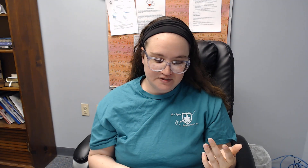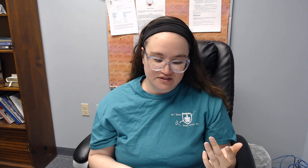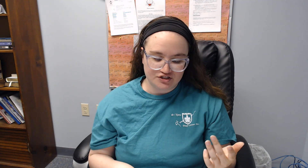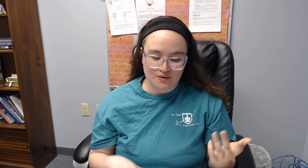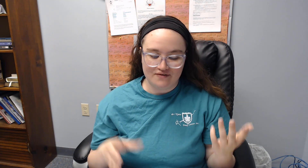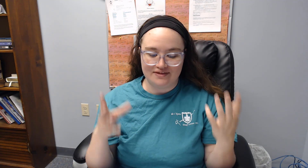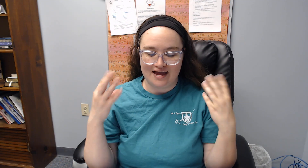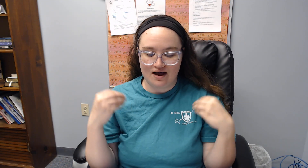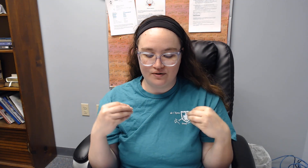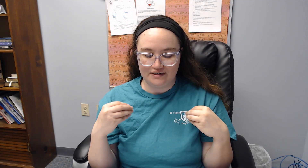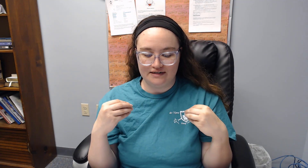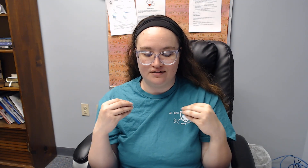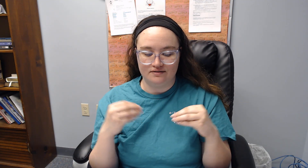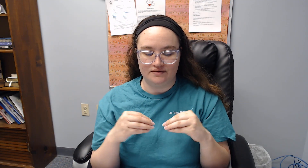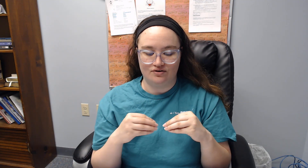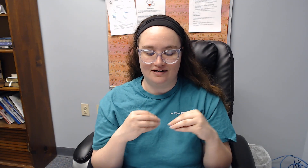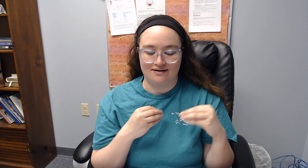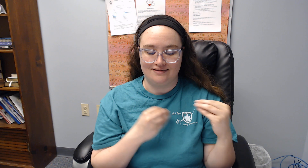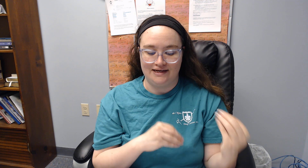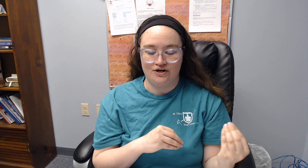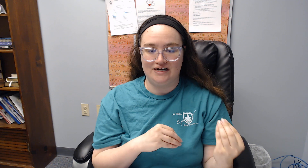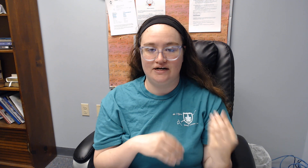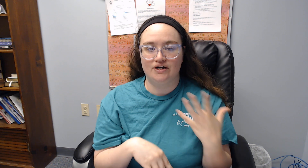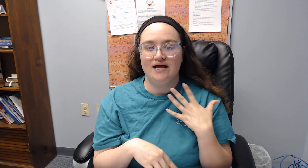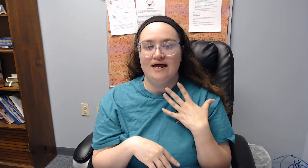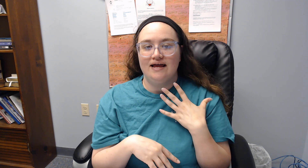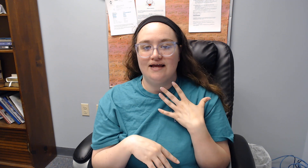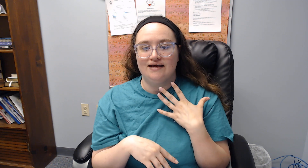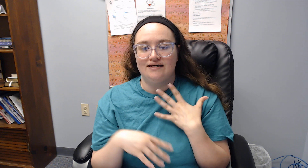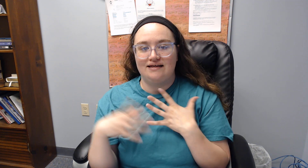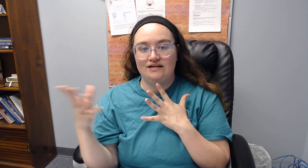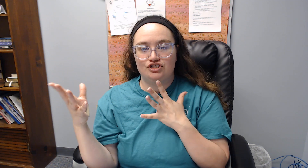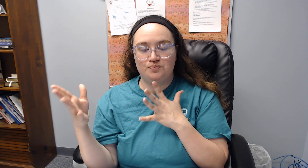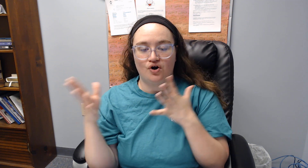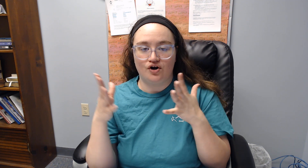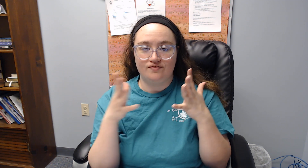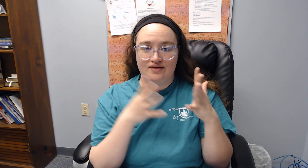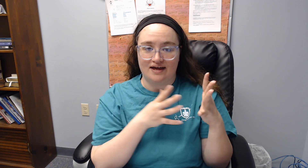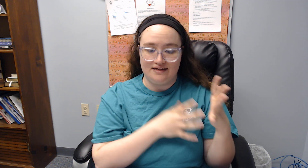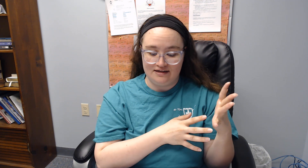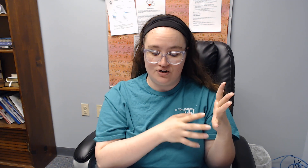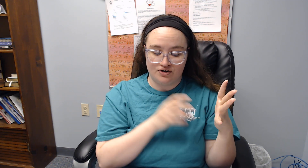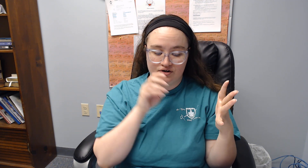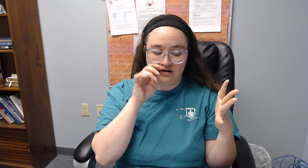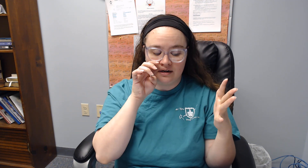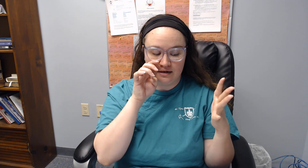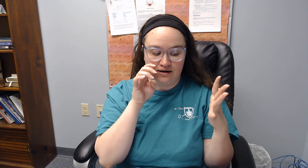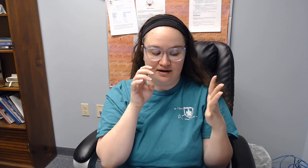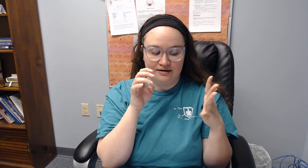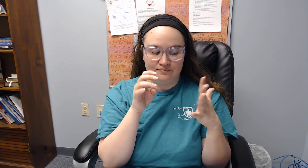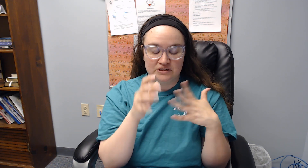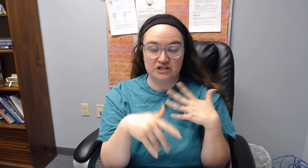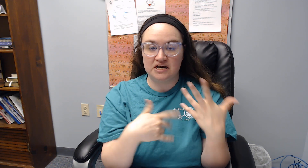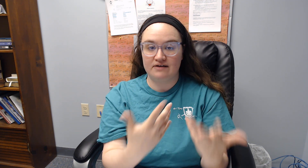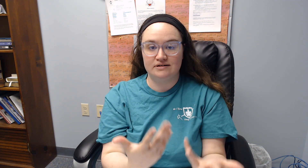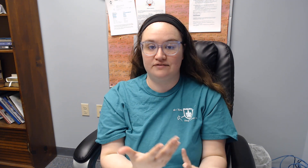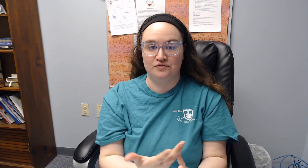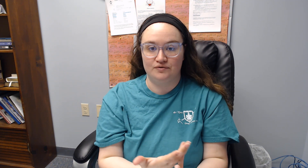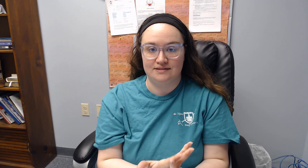So you have the outer ear, the middle ear, and the inner ear, and each part of that ear could have a different reason as